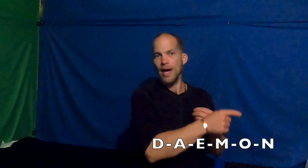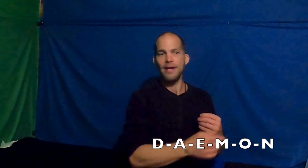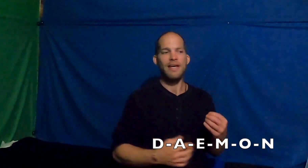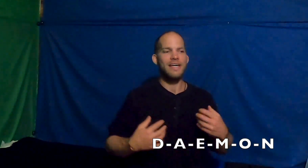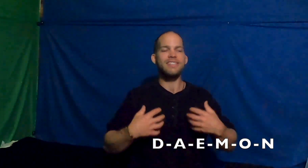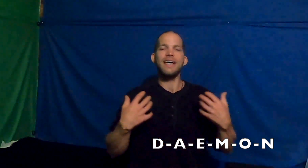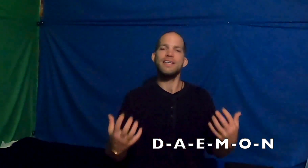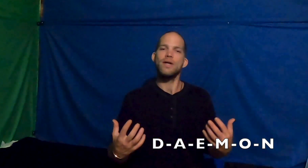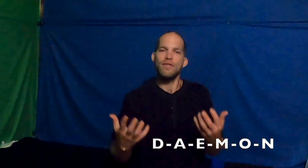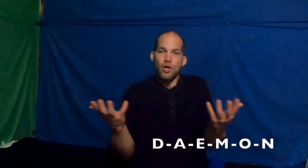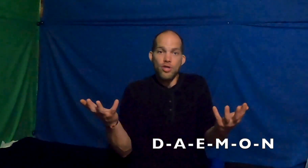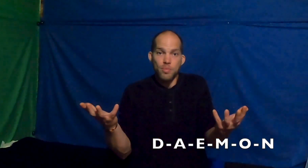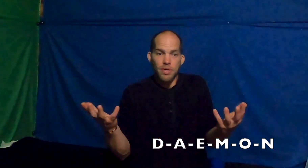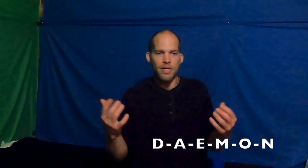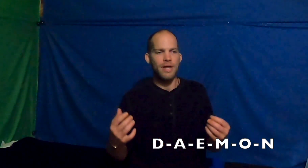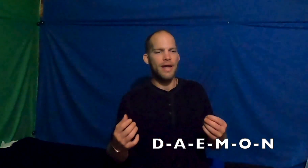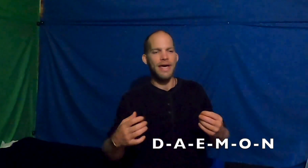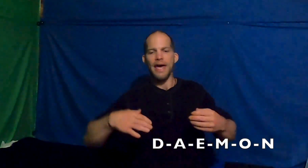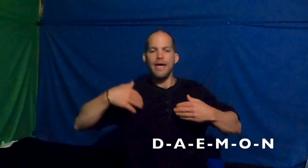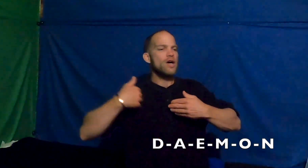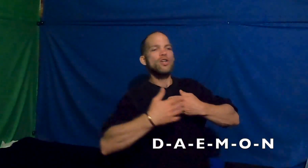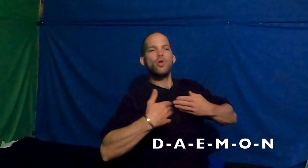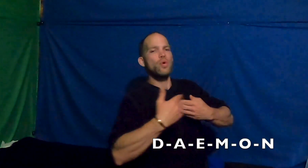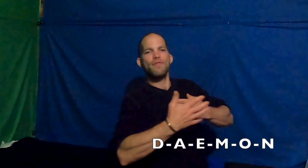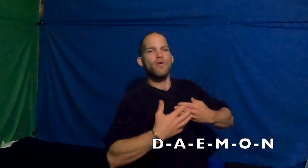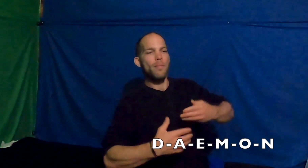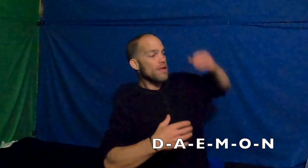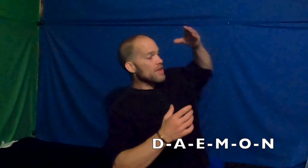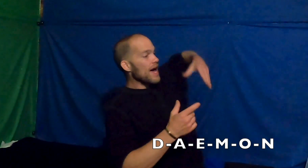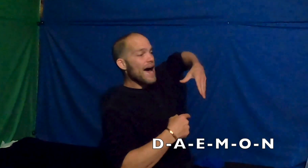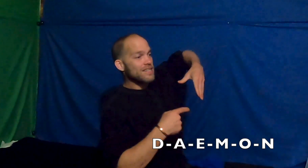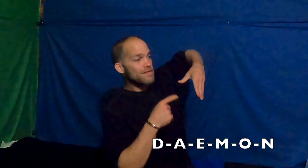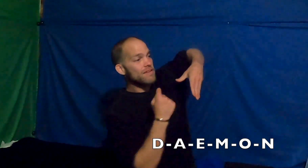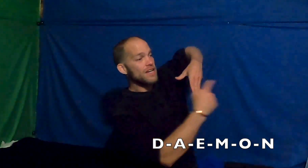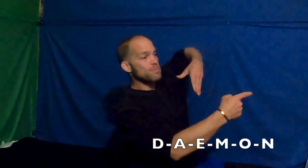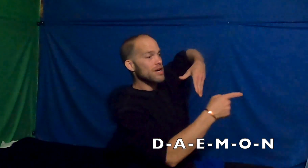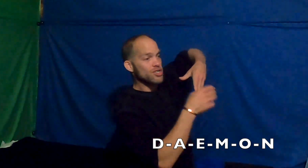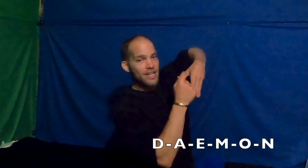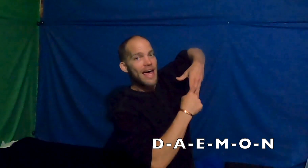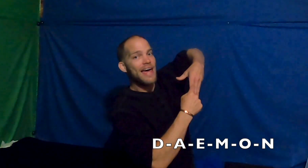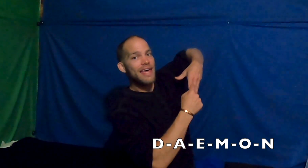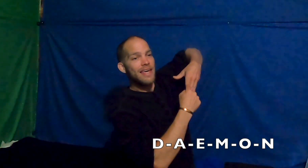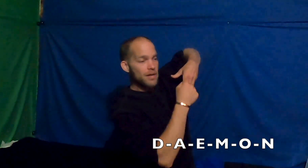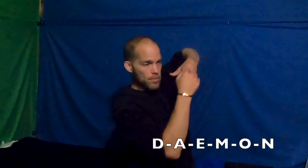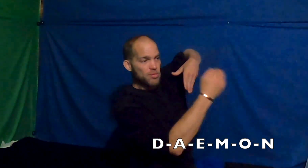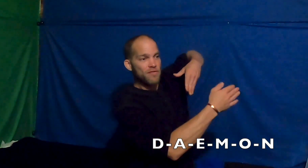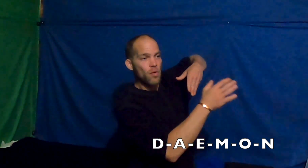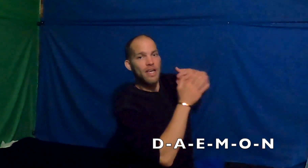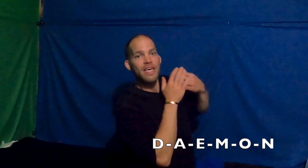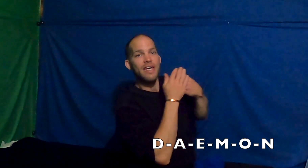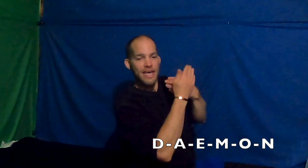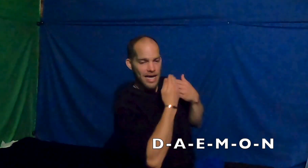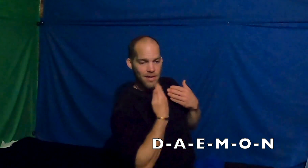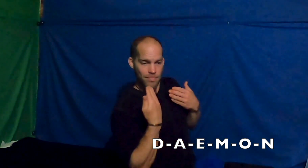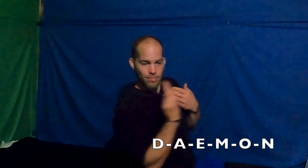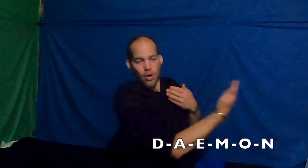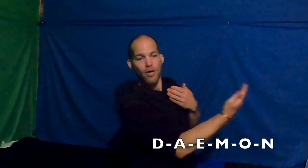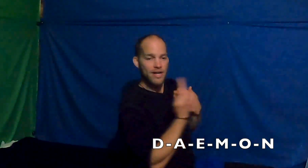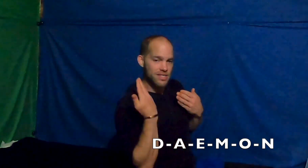D-A-E-M-O-N, is the idea of a good spirit, like a to or from the active expression. A comes before E in progress